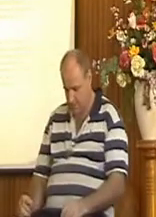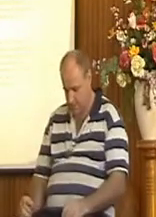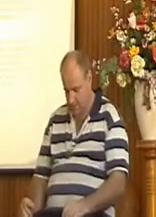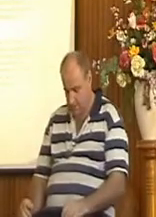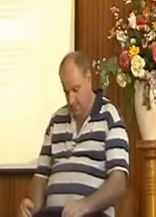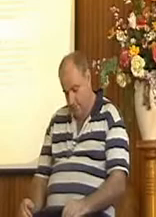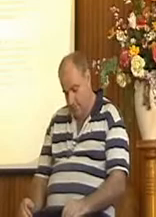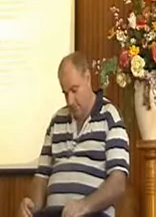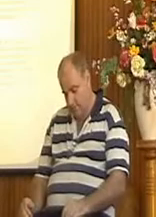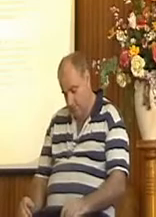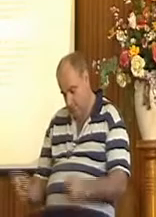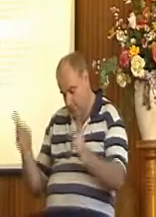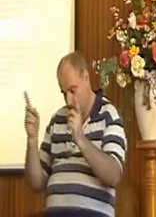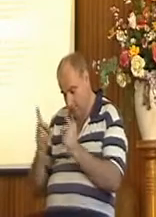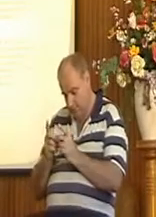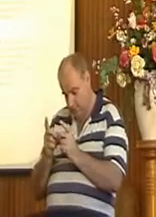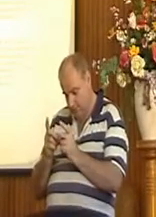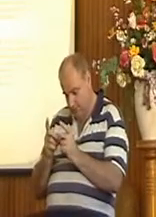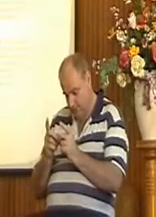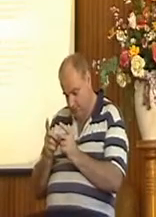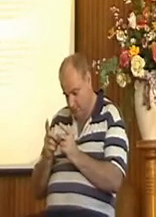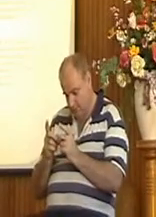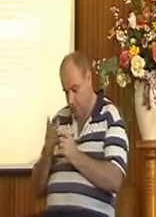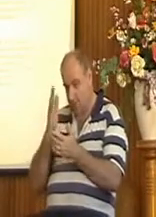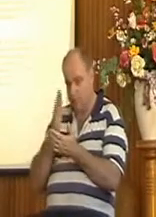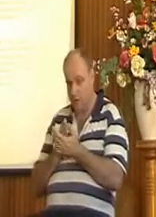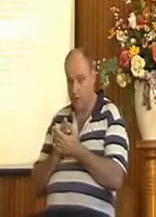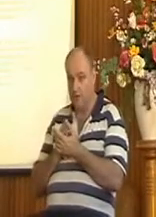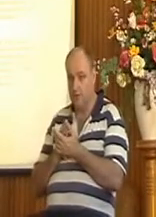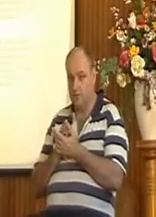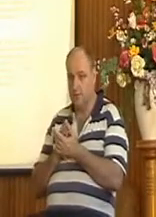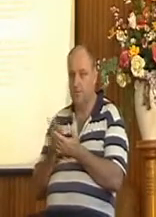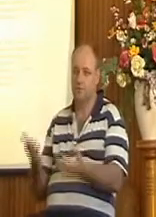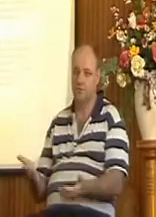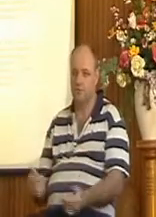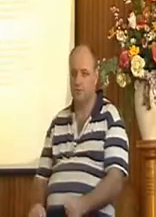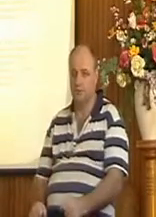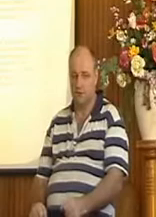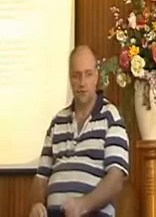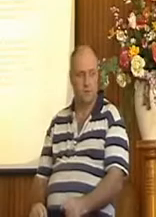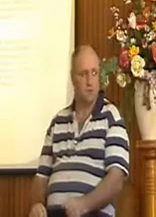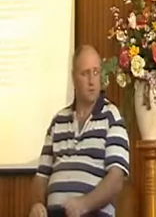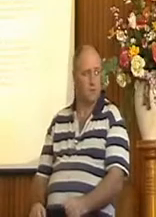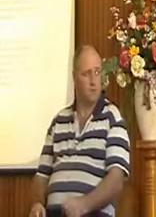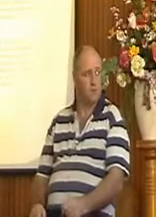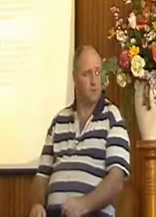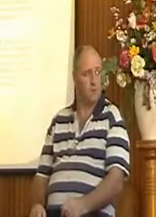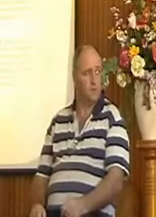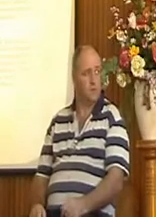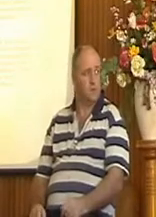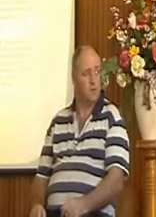neat in most of the versions, but right, and right means righteous. It's